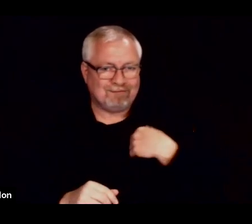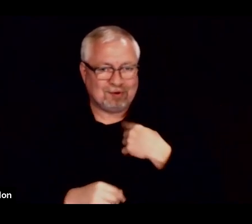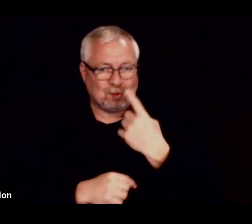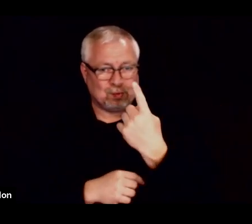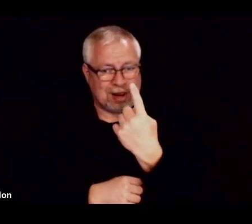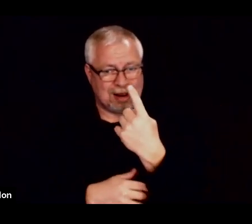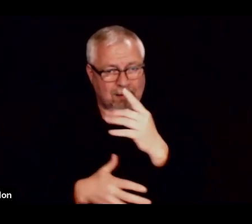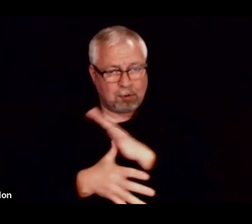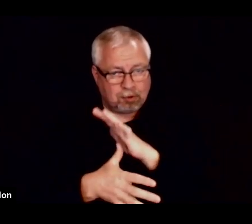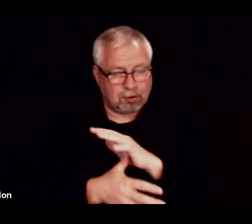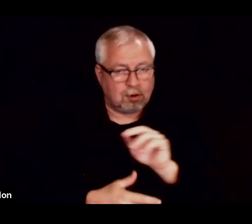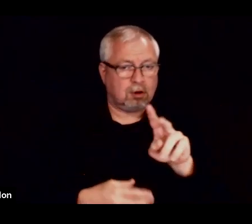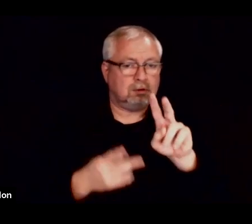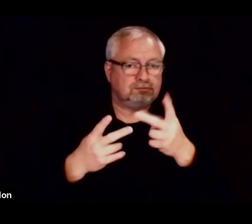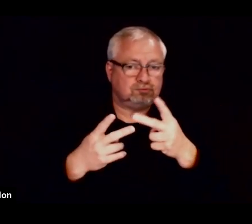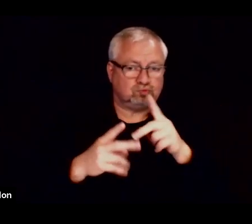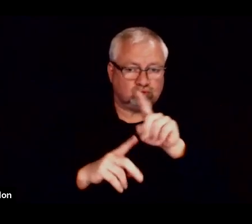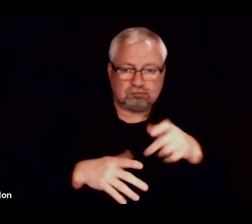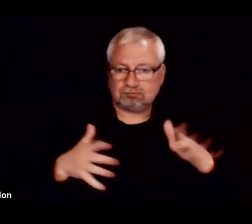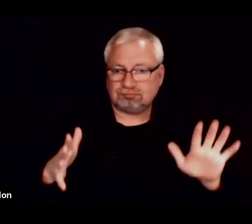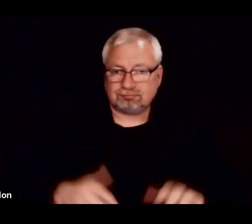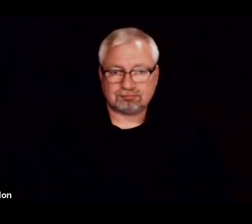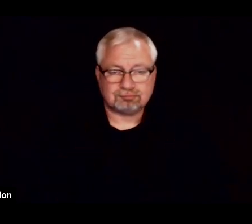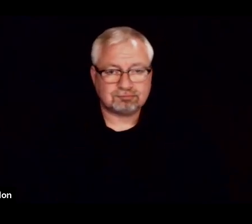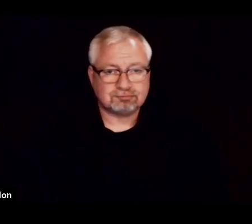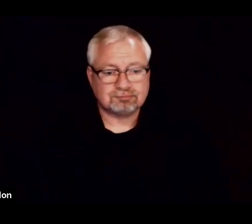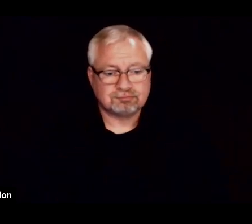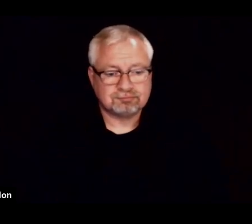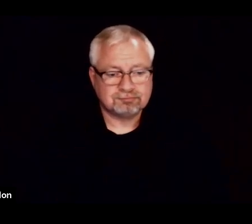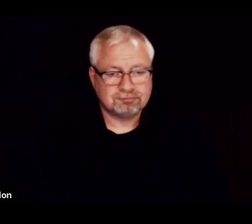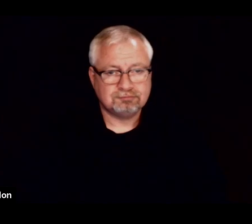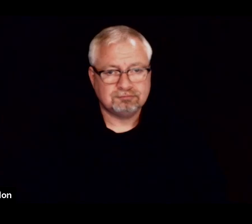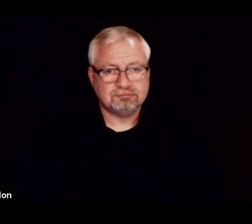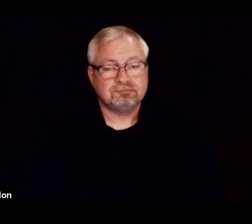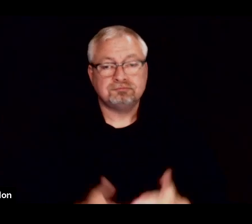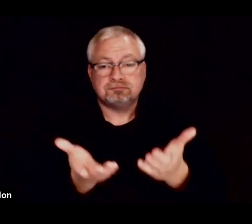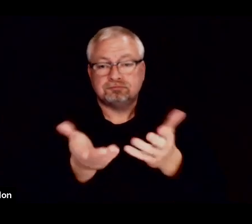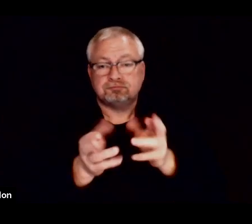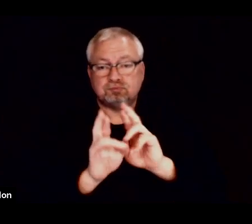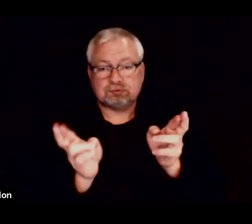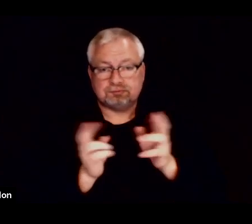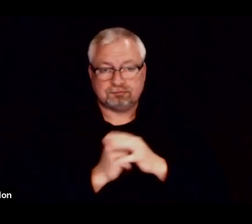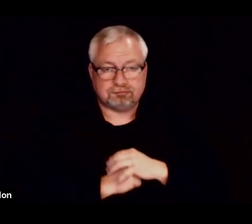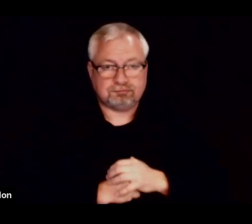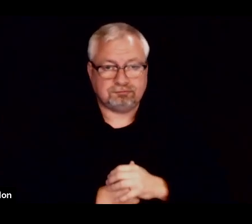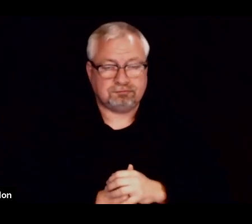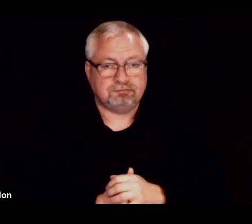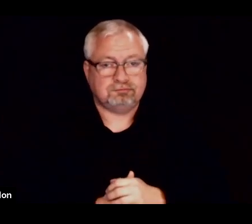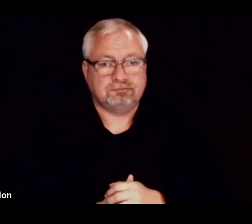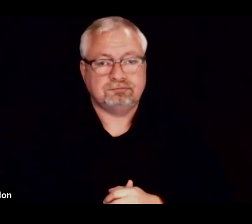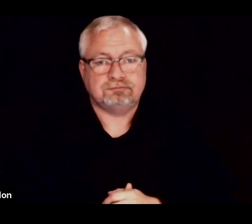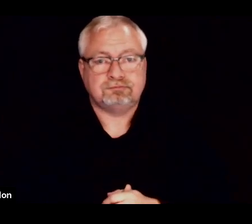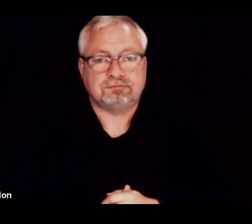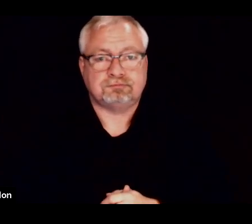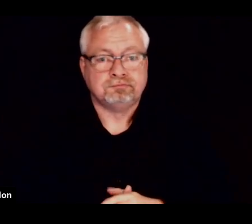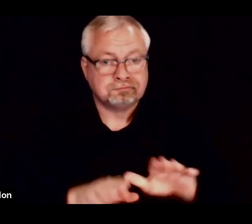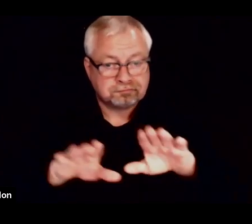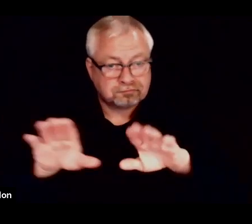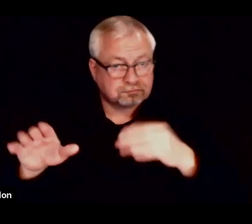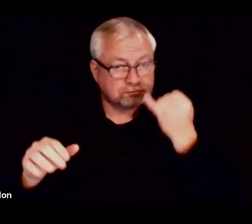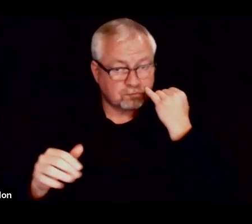With that, operator, we're ready to take questions. As a reminder, if you would like to ask a question, you will need to press *1 on your